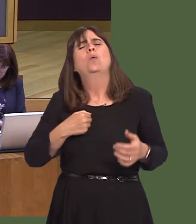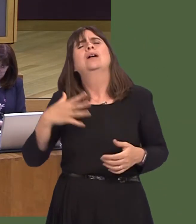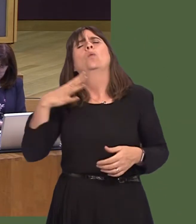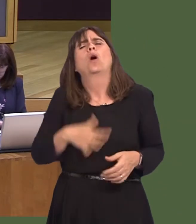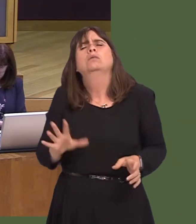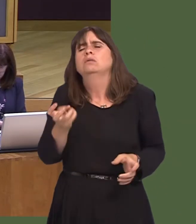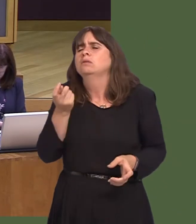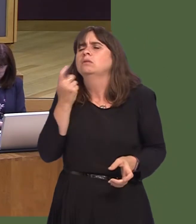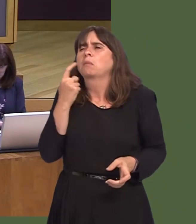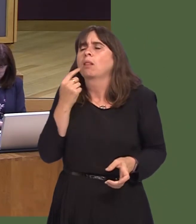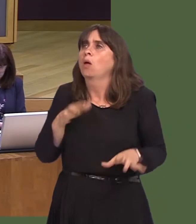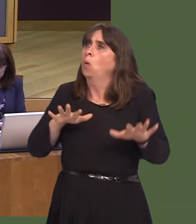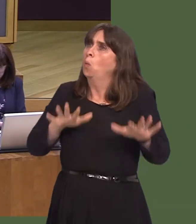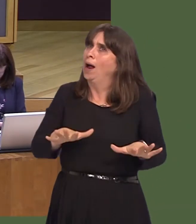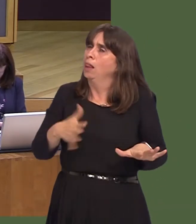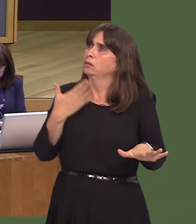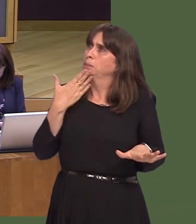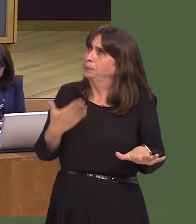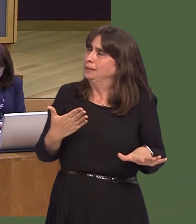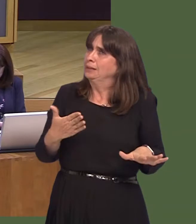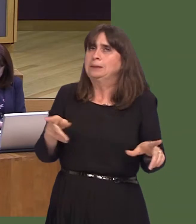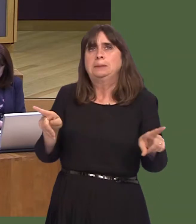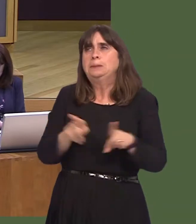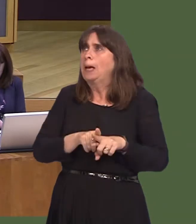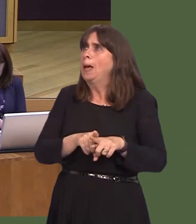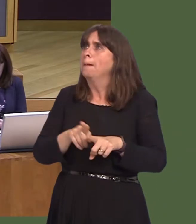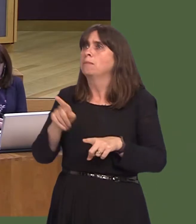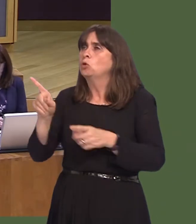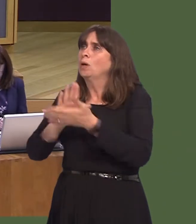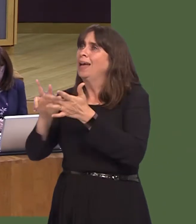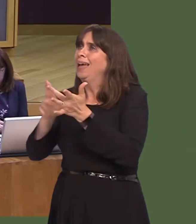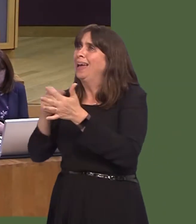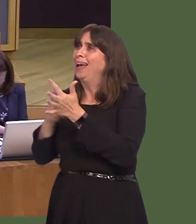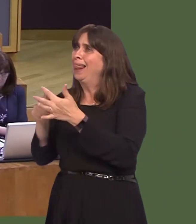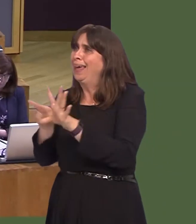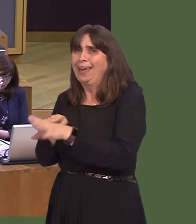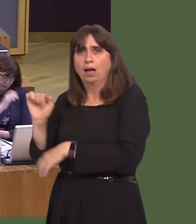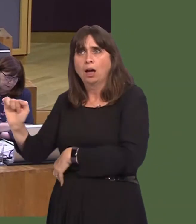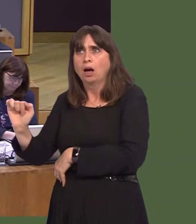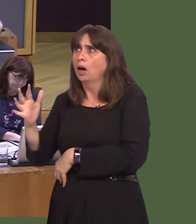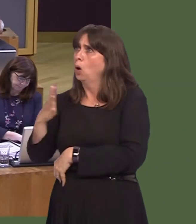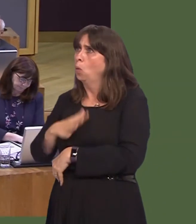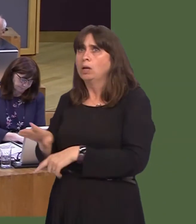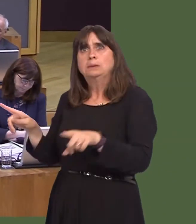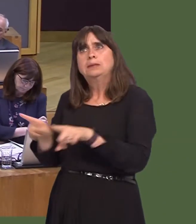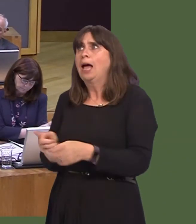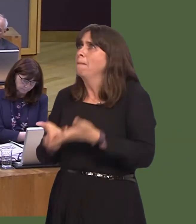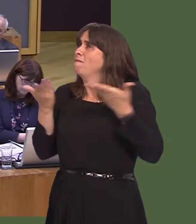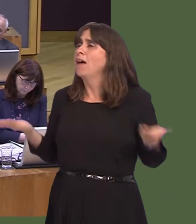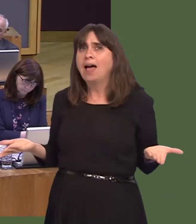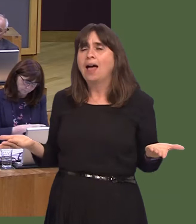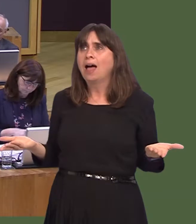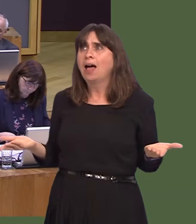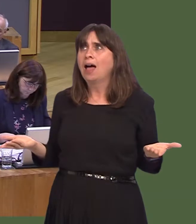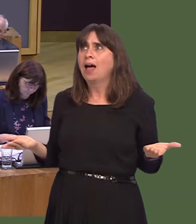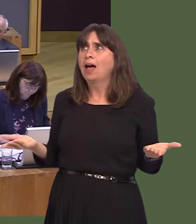have asked for is that Wales should be treated in the same way as Hinckley. We're not asking for more than that, but give us the same fair play, the same what it